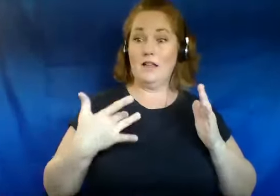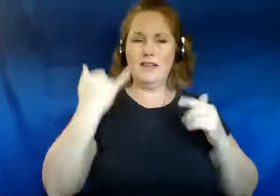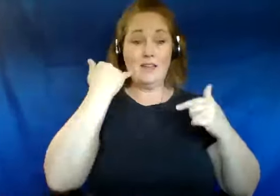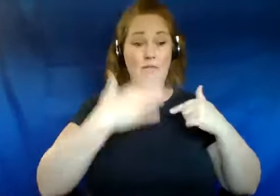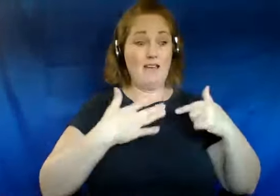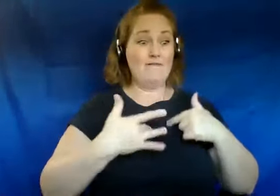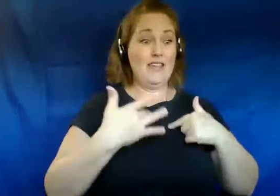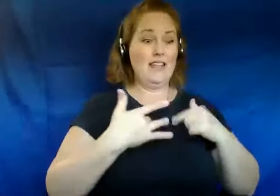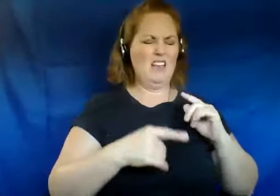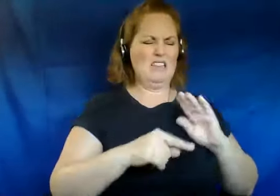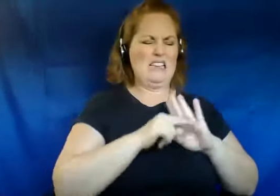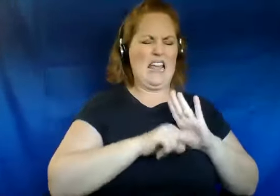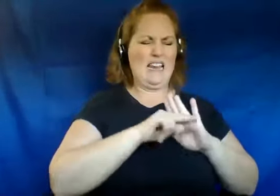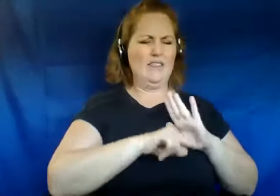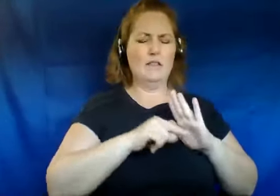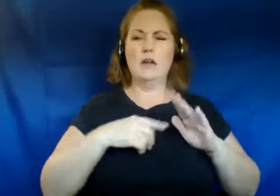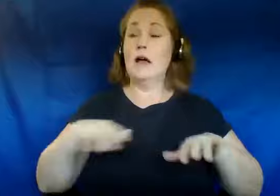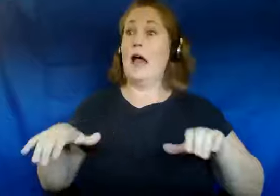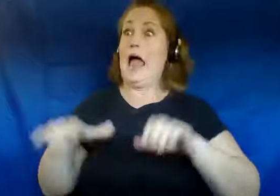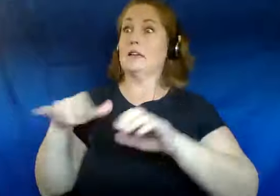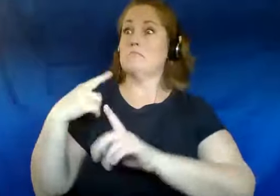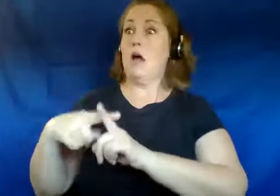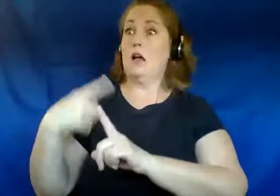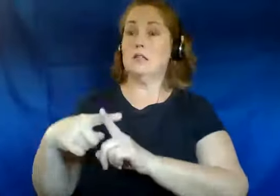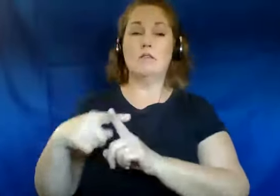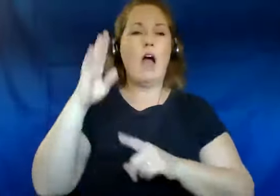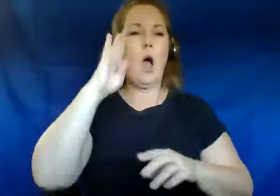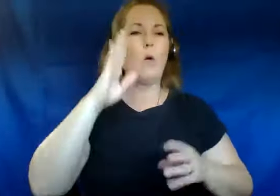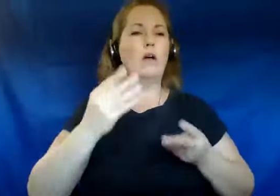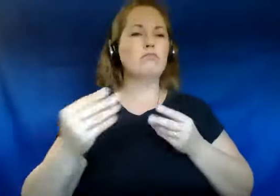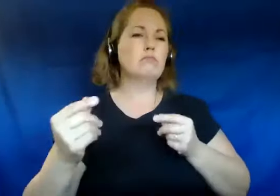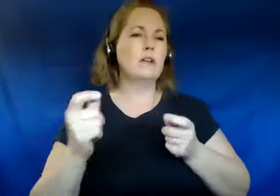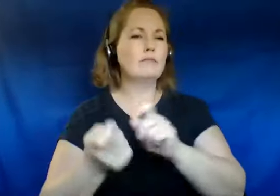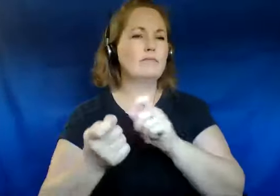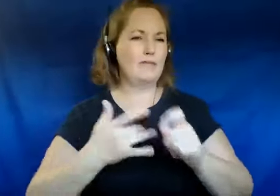I take a positive action, I'm going to feel differently.